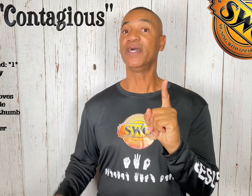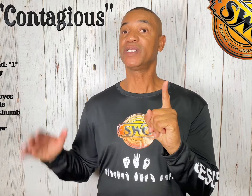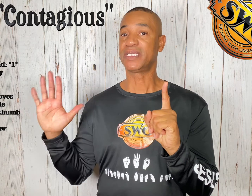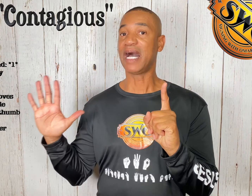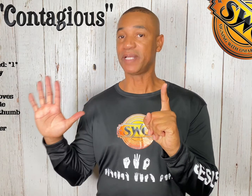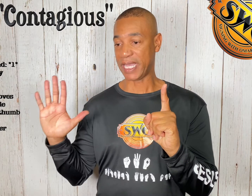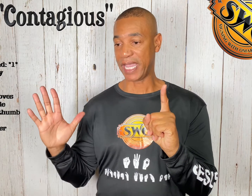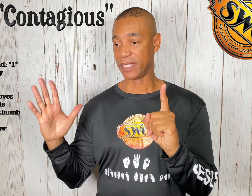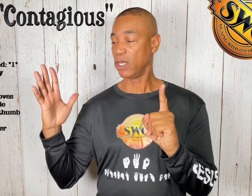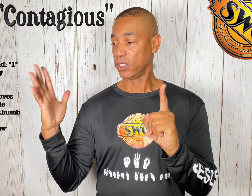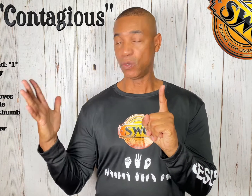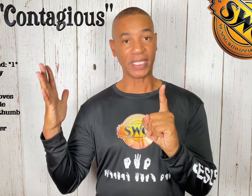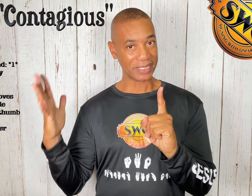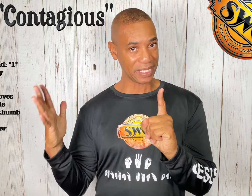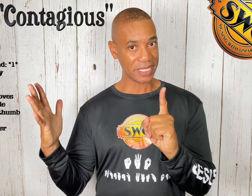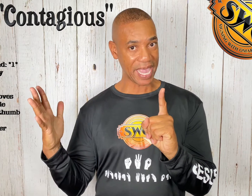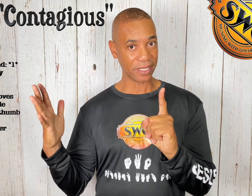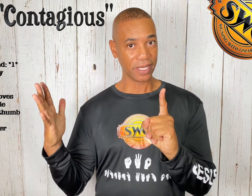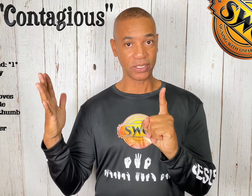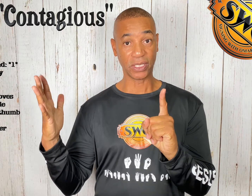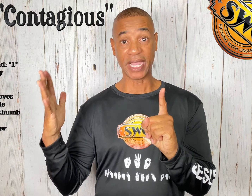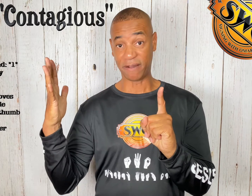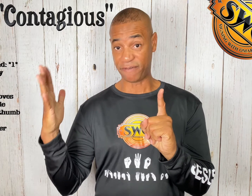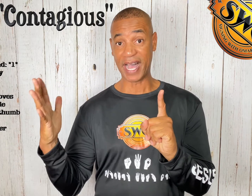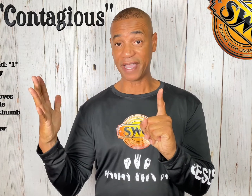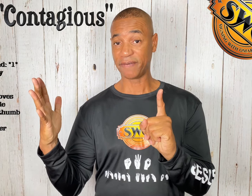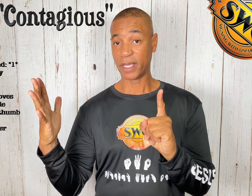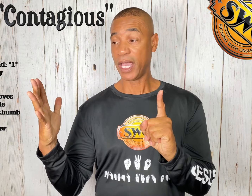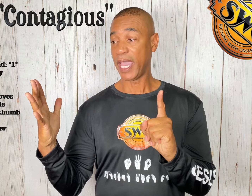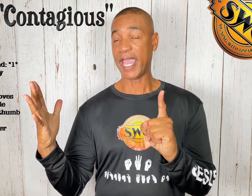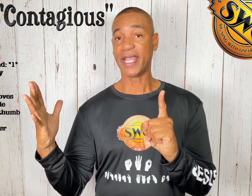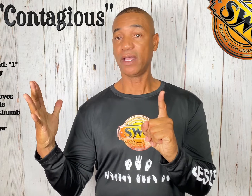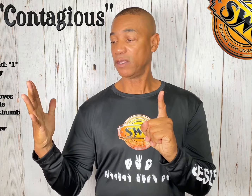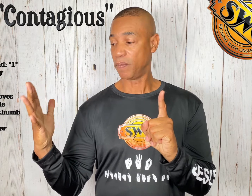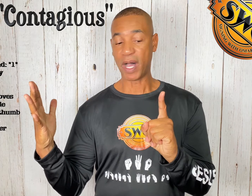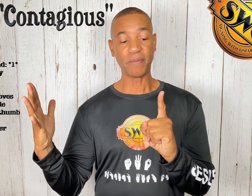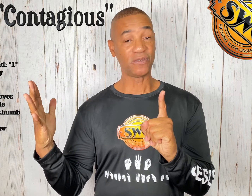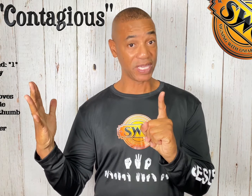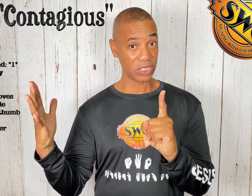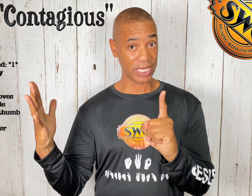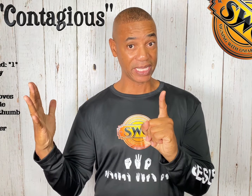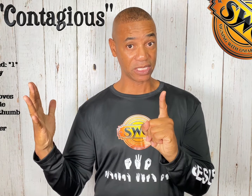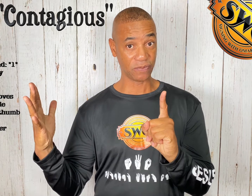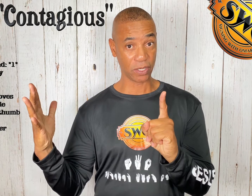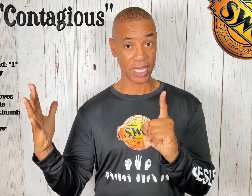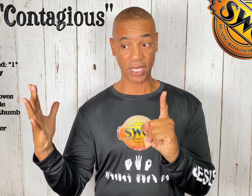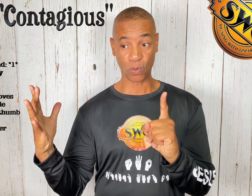with the dominant hand, you will extend that until like a 5, and the palm is facing the index finger, and it will